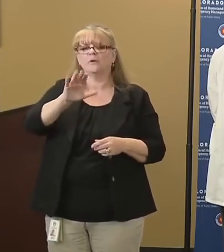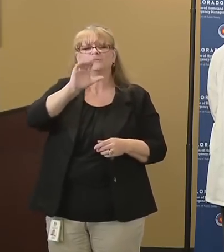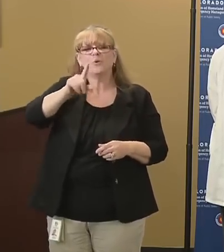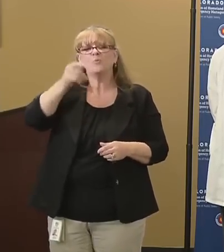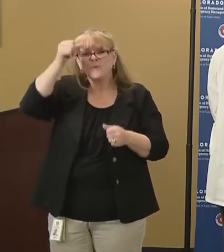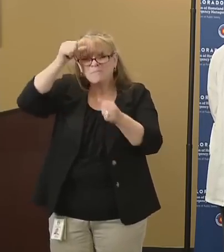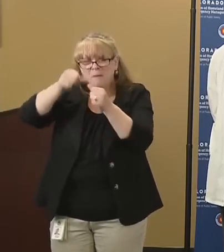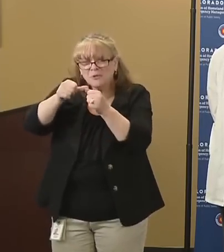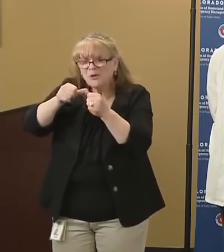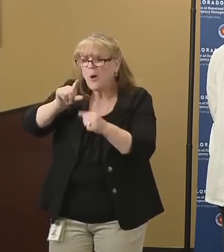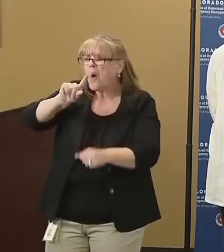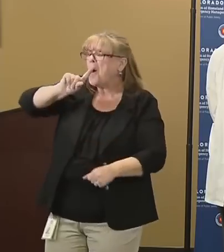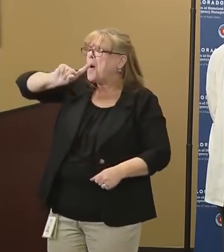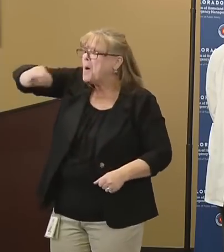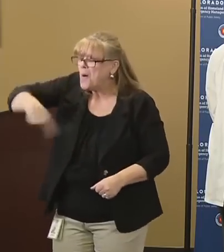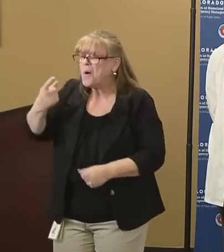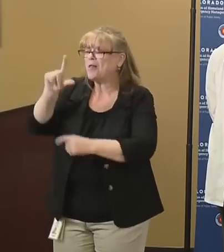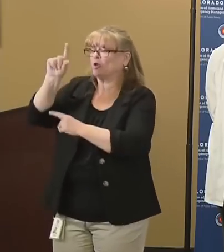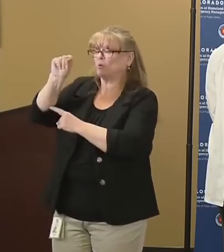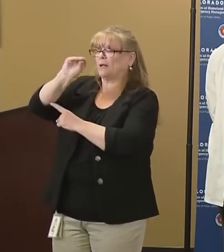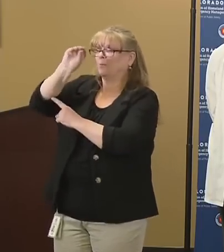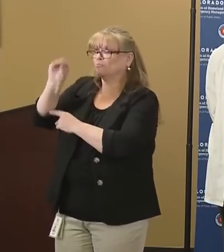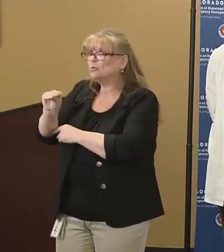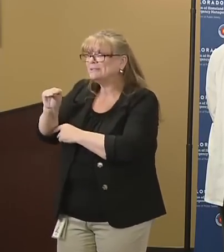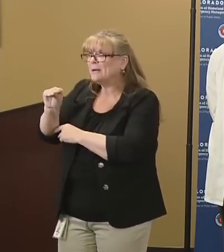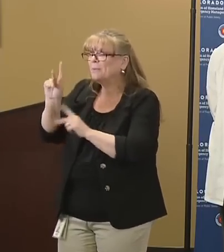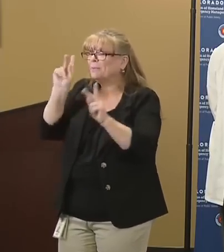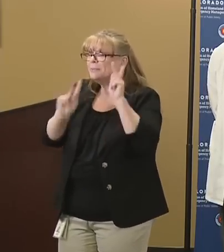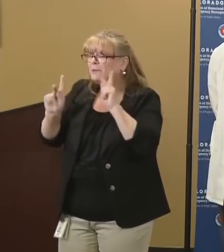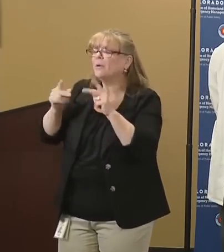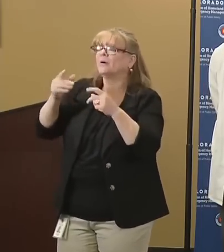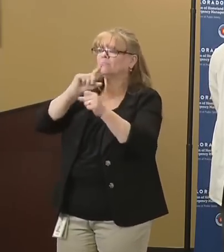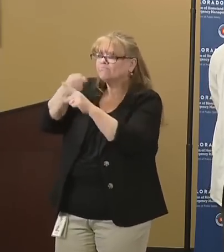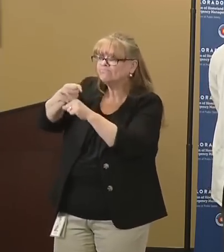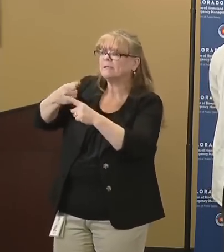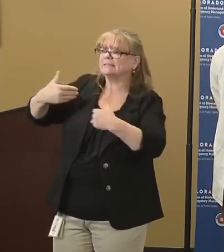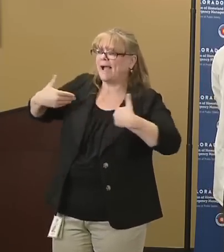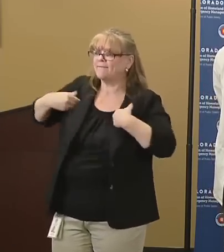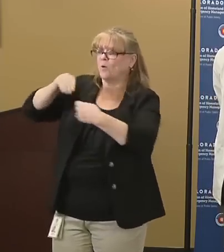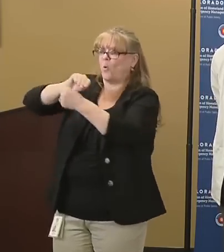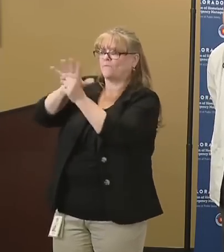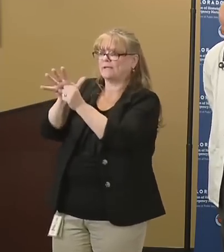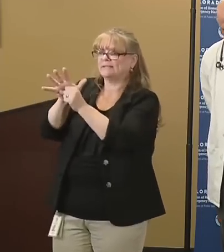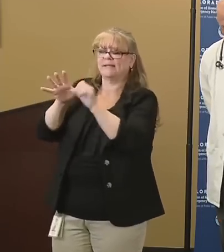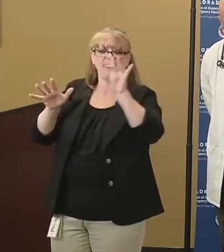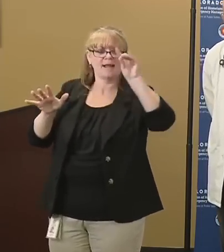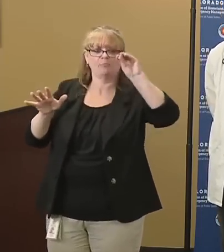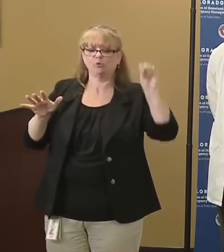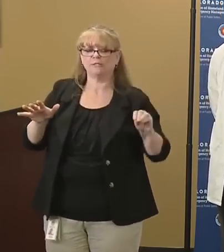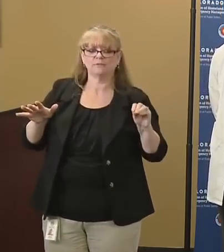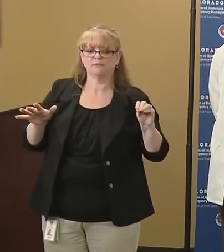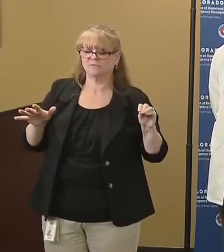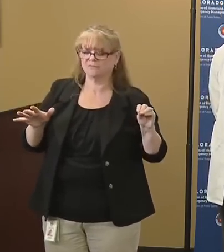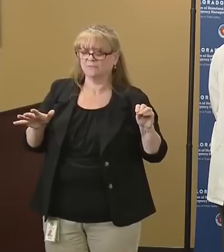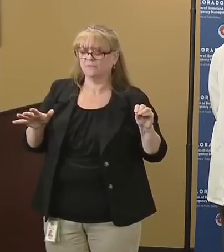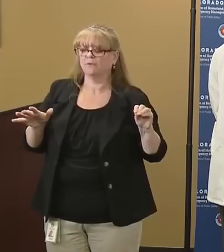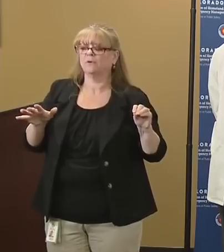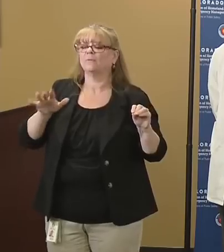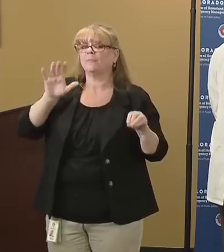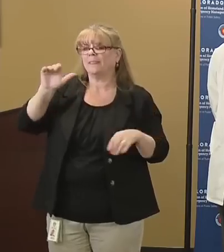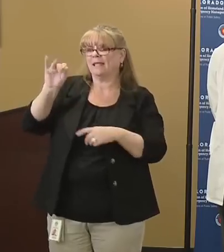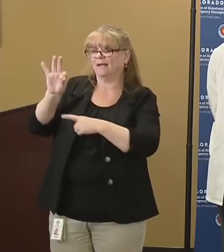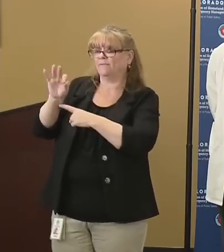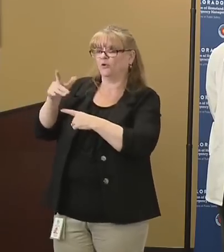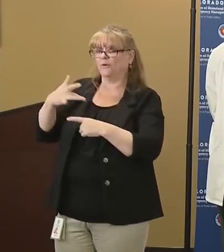testing symptomatic people. That means if you are symptomatic, roughly in our state, there's probably still about an 8 in 10 chance that it's